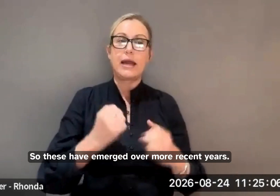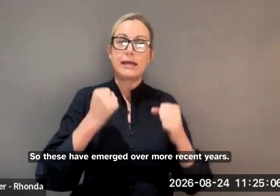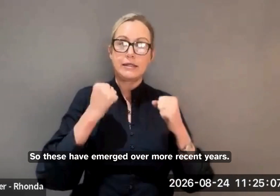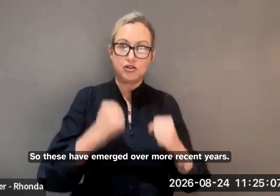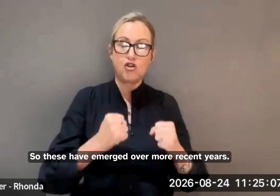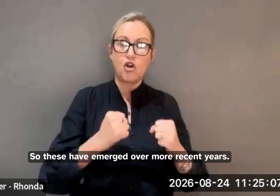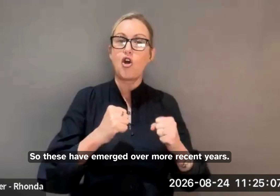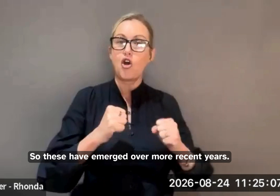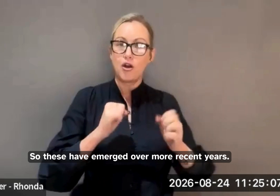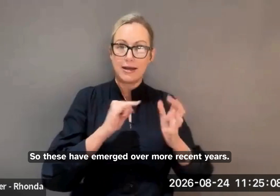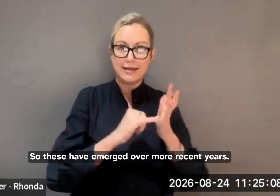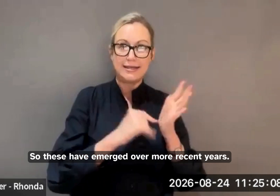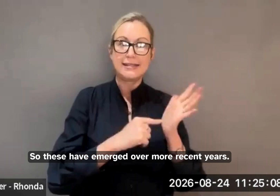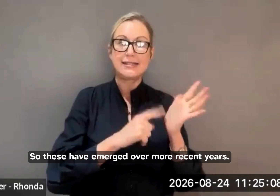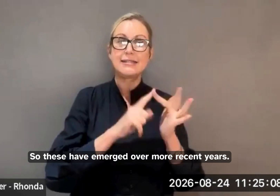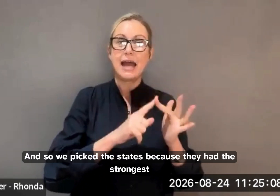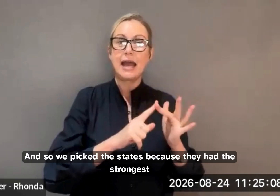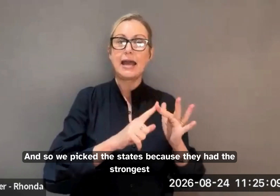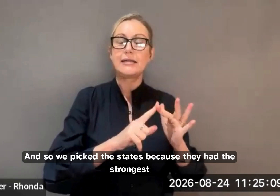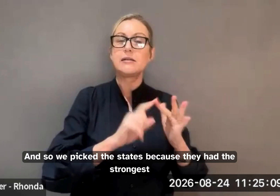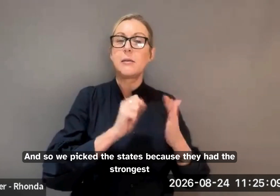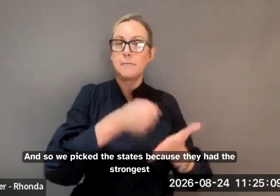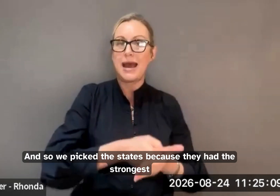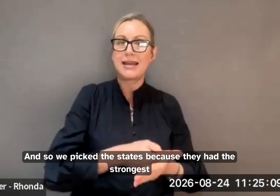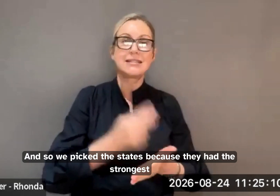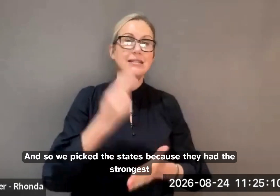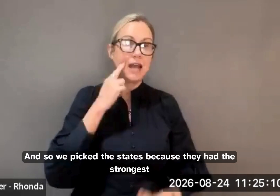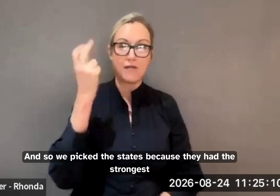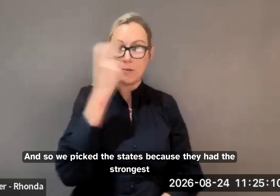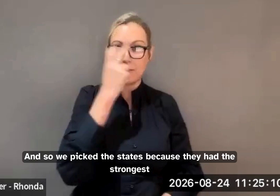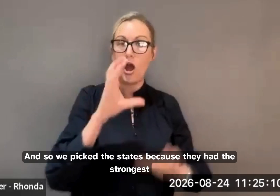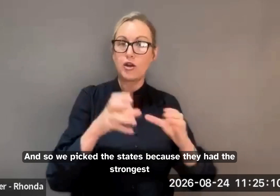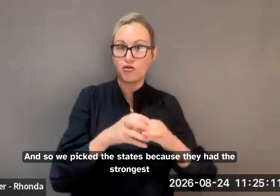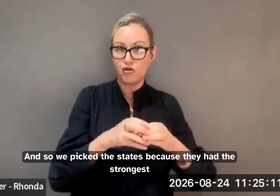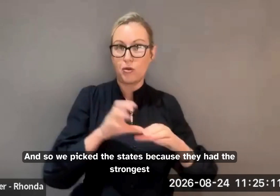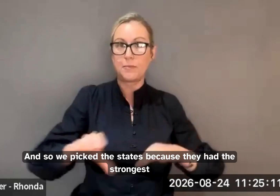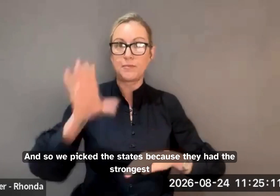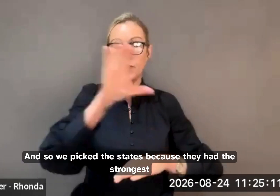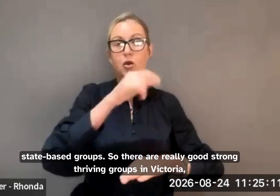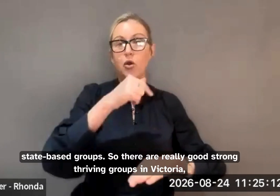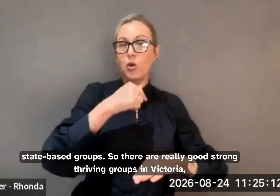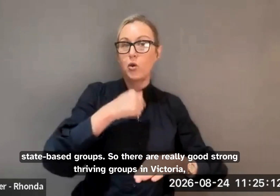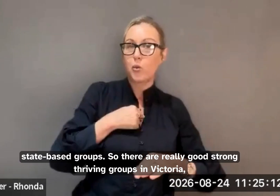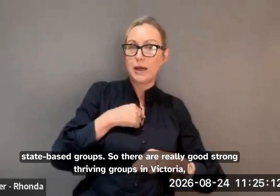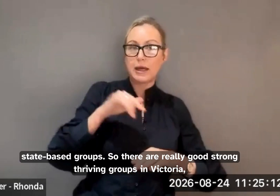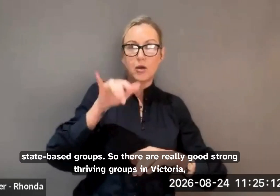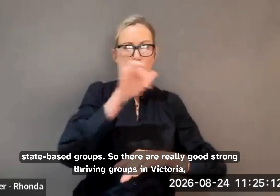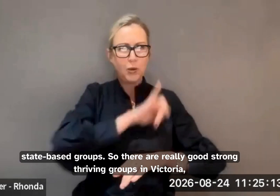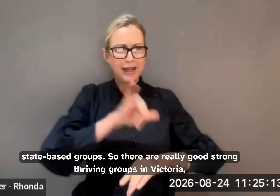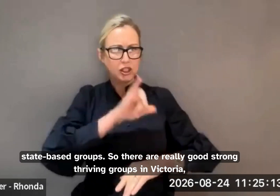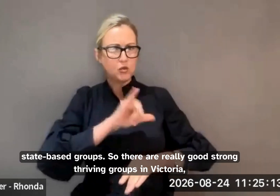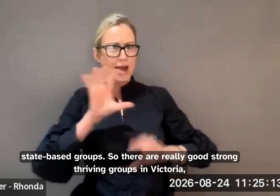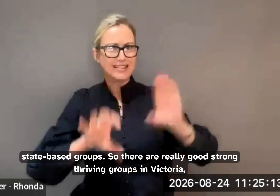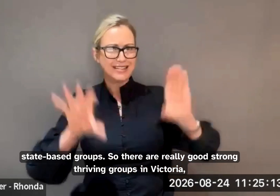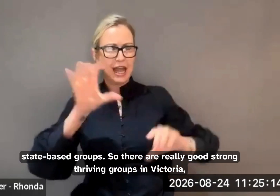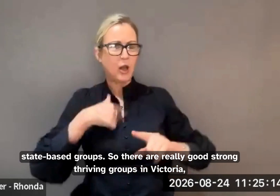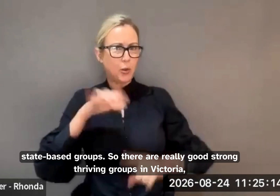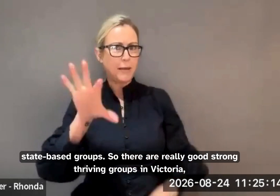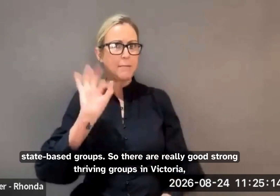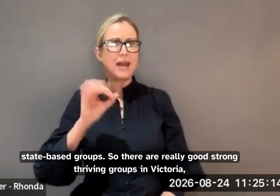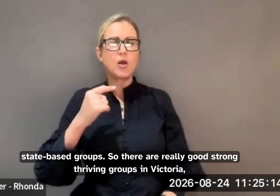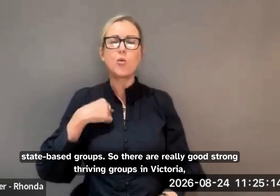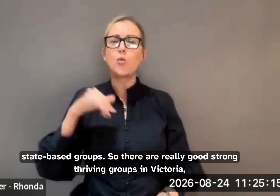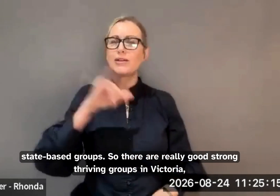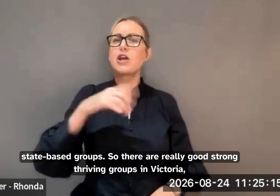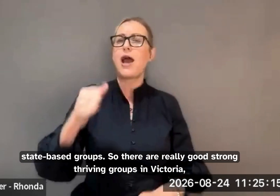emerged over more recent years, and so we picked the states because they had this strongest state-based groups. So there are